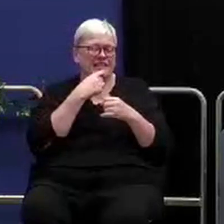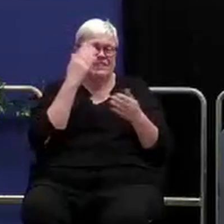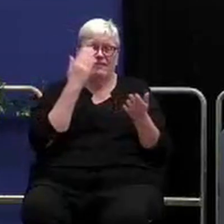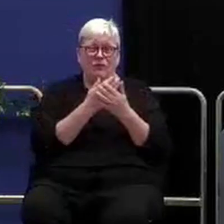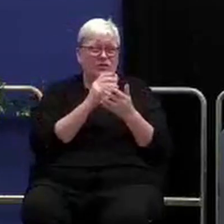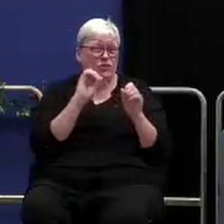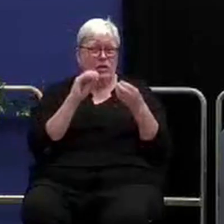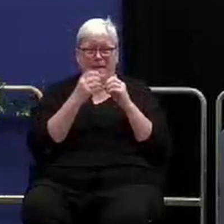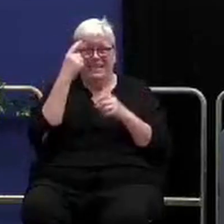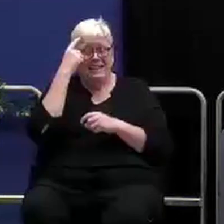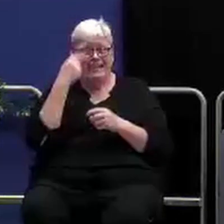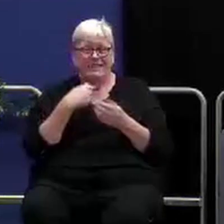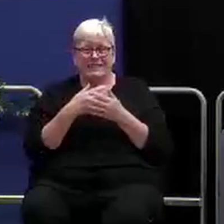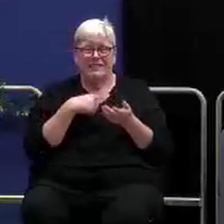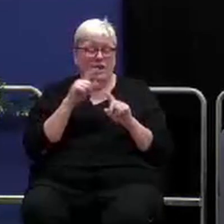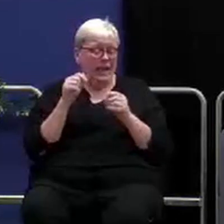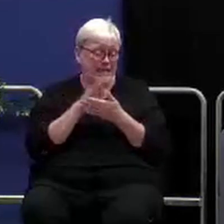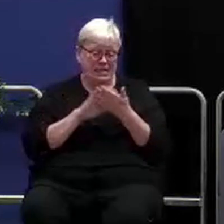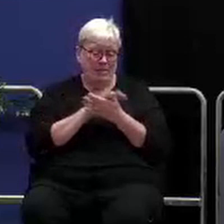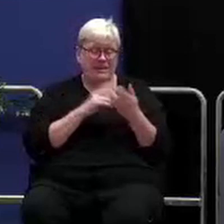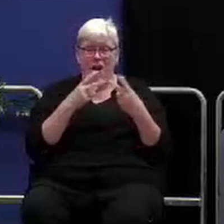makes sense, but there's no other way to explain it.